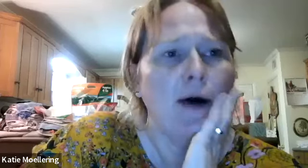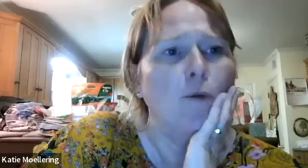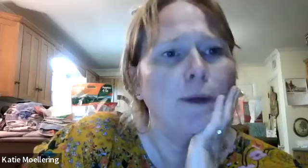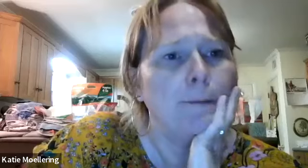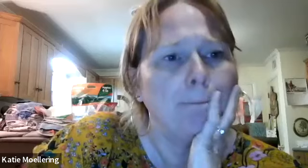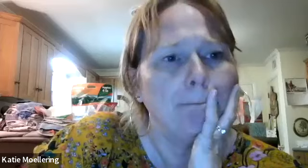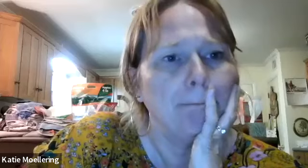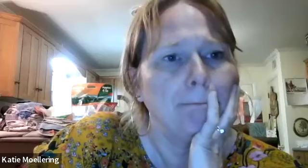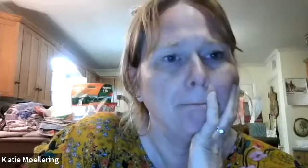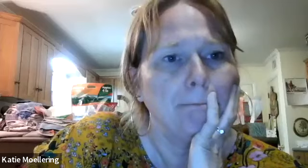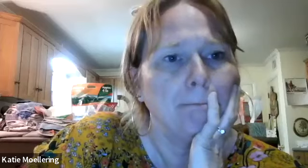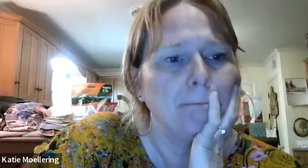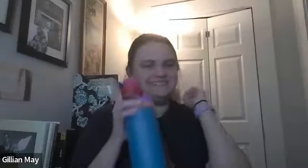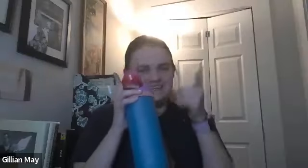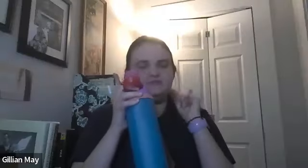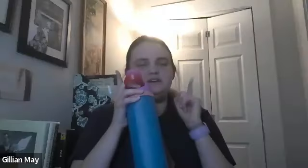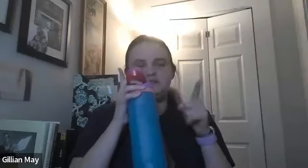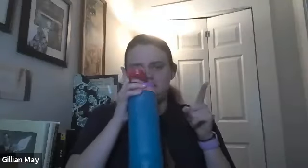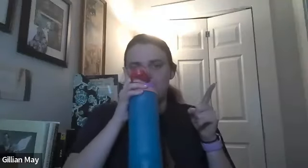help. Right. Yes. Okay, good. Yeah.